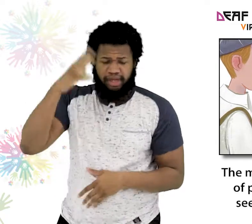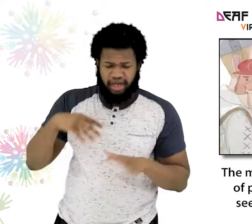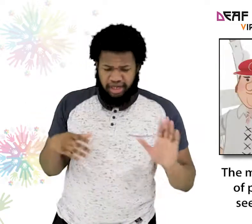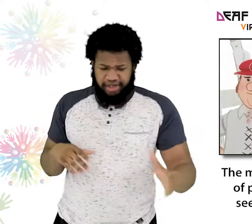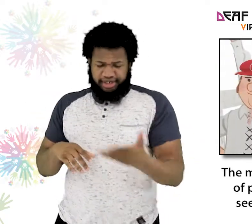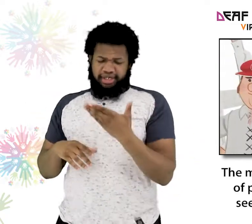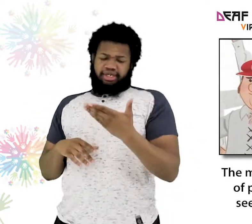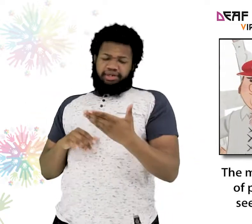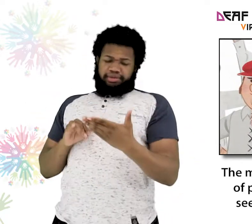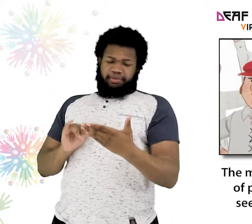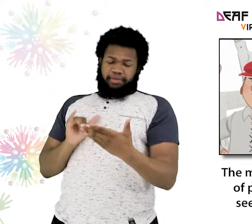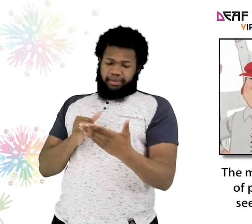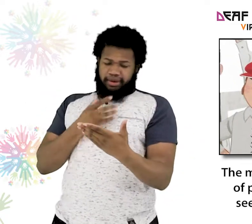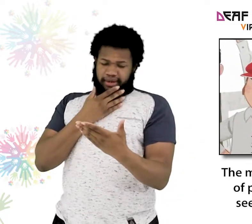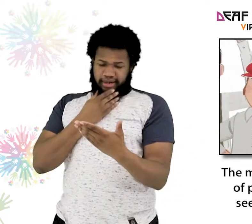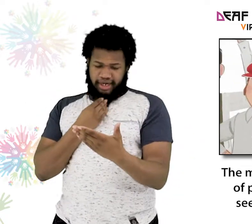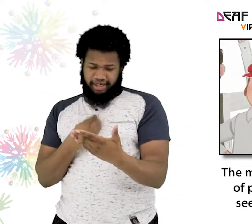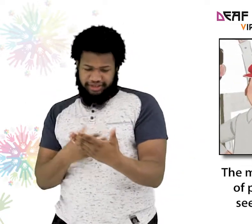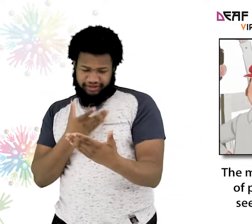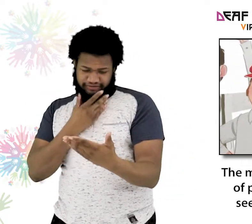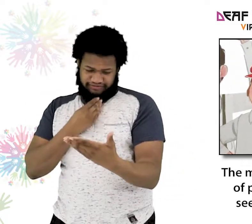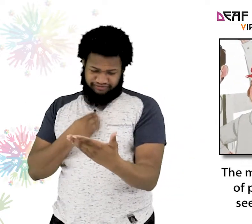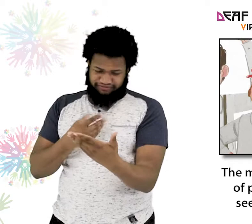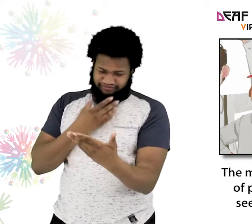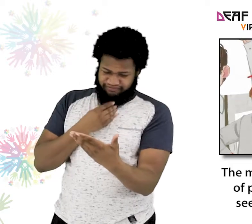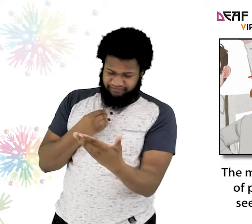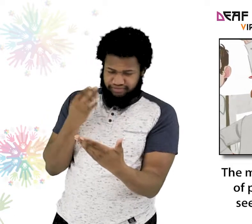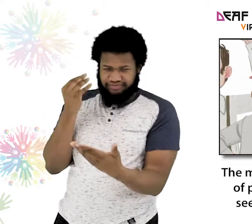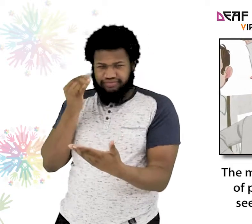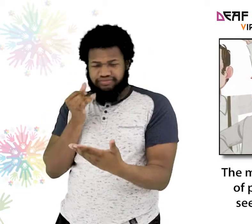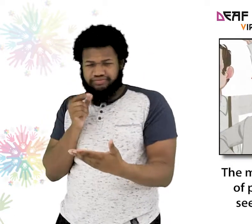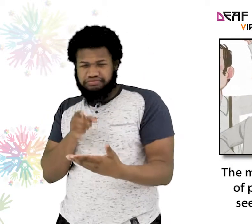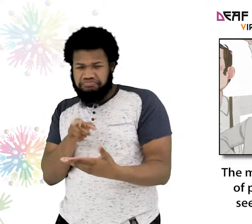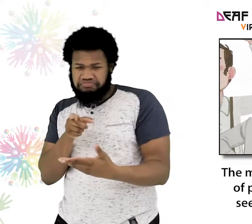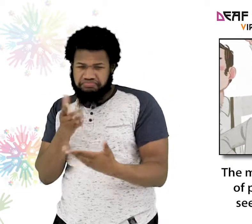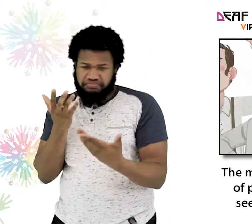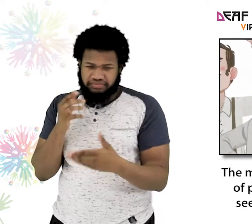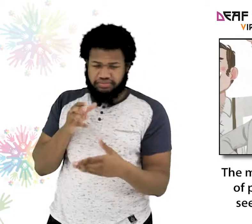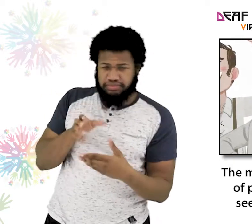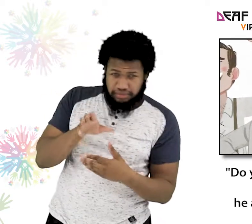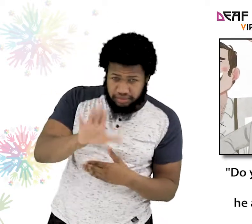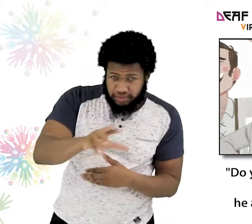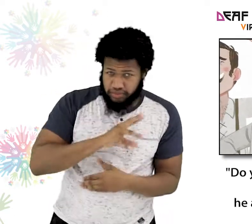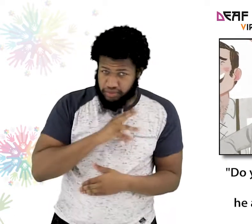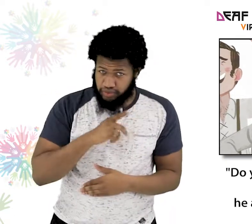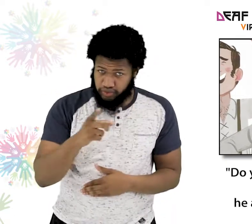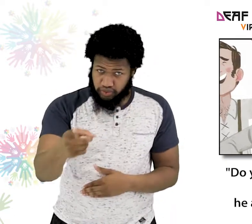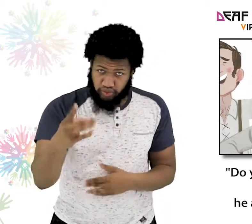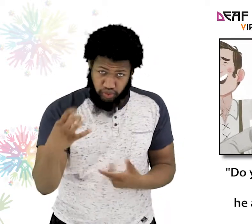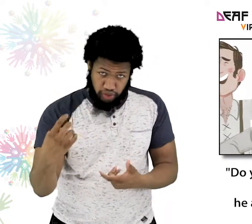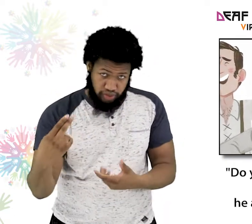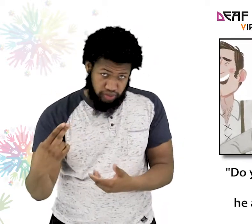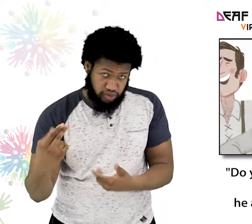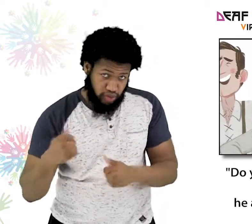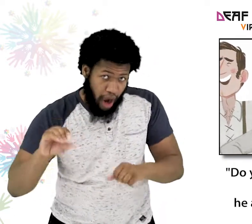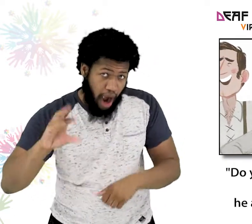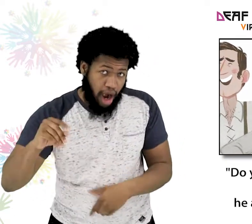The man looked at the piece of paper a long time. He seemed to be thinking. Do you want to try out for our